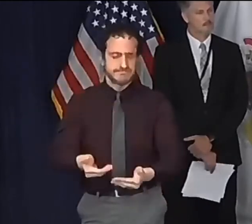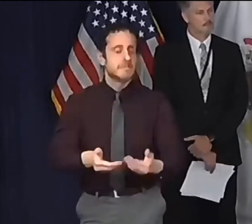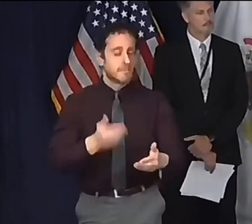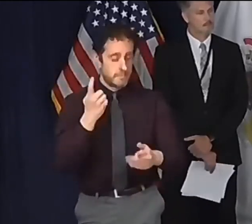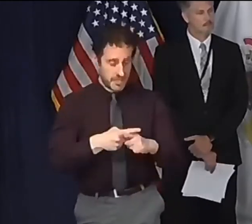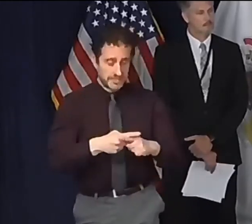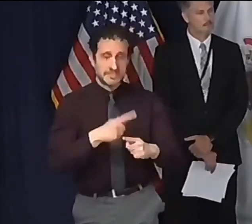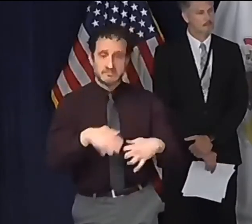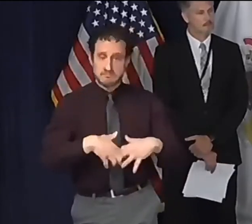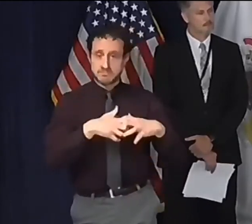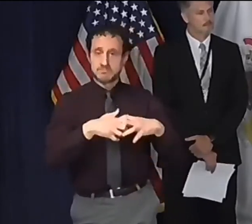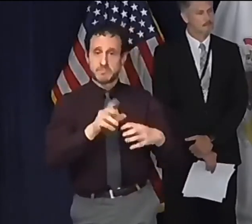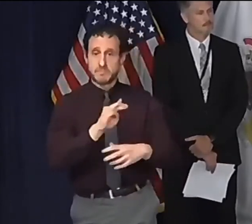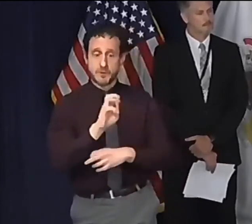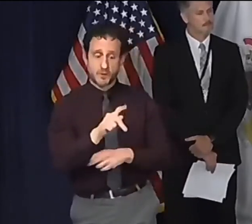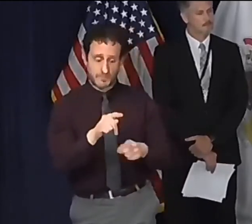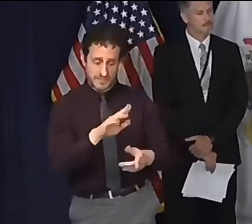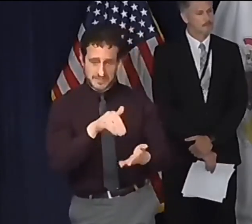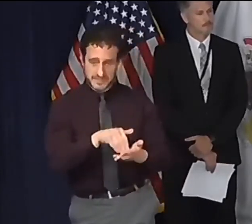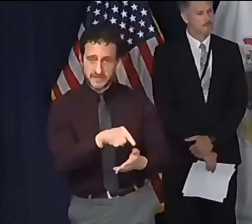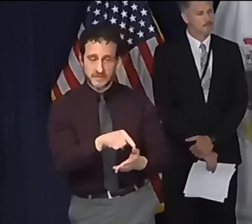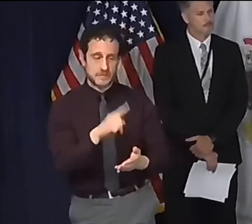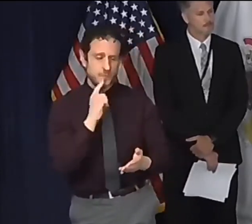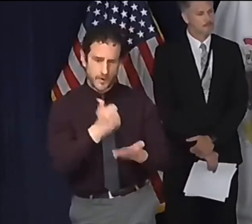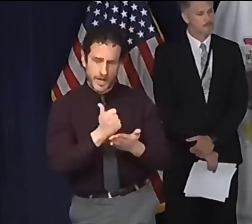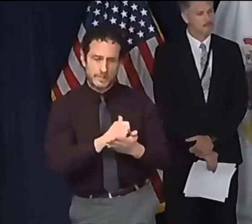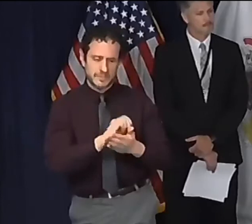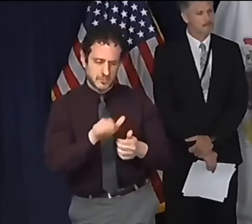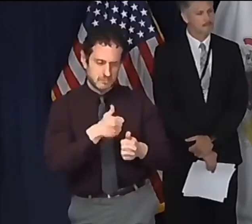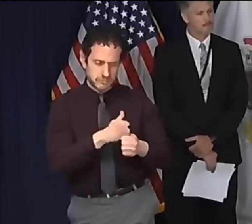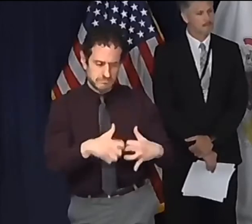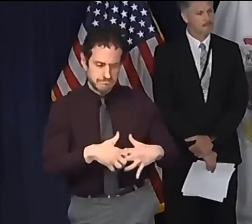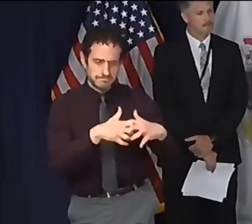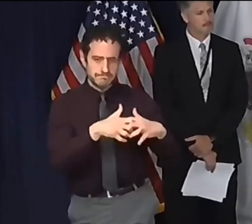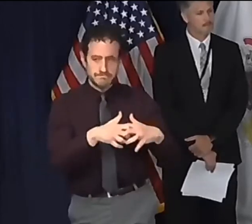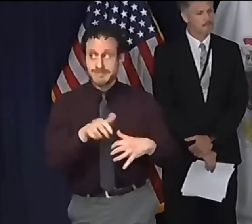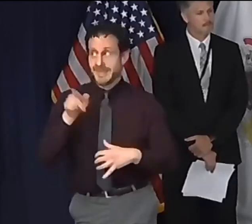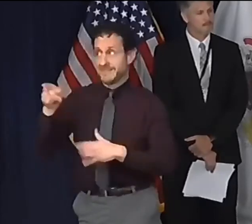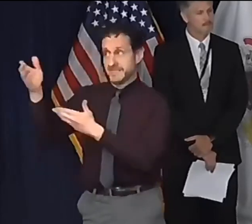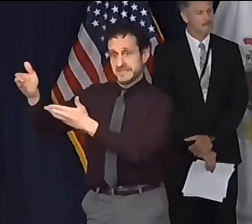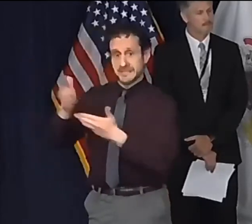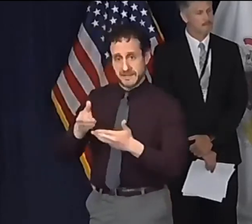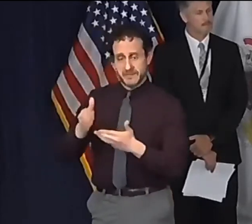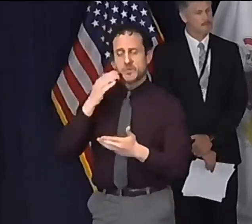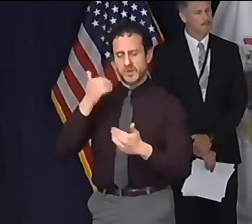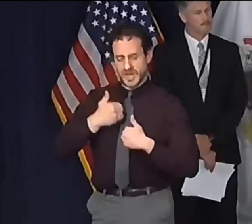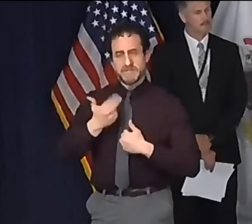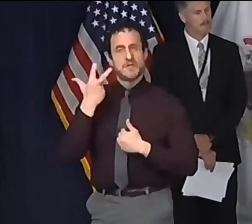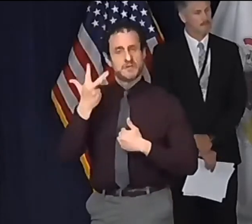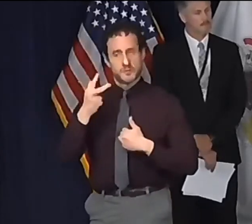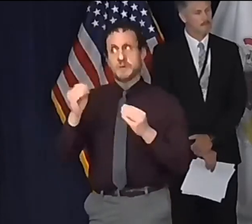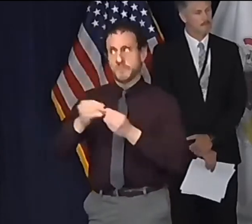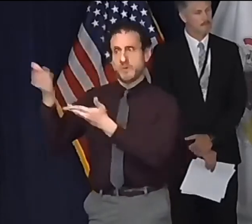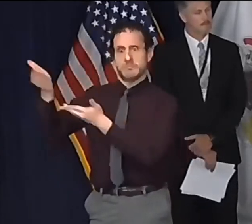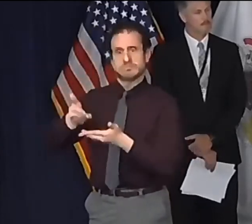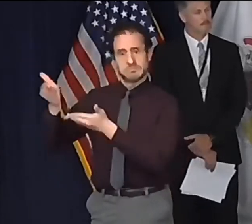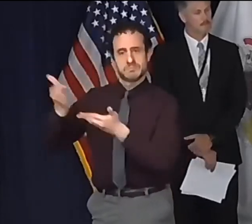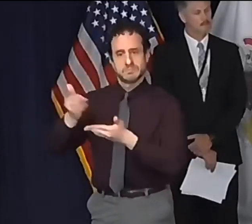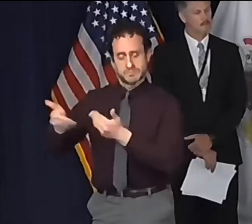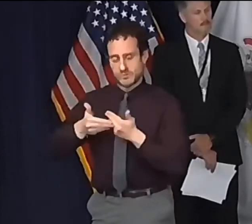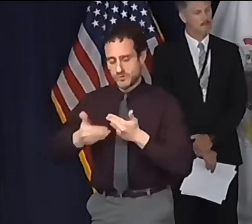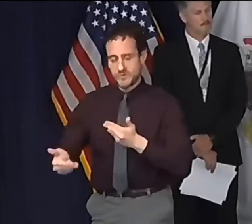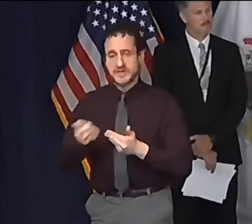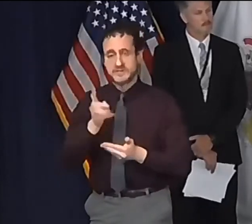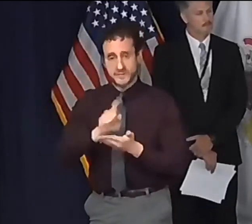facility. This will be the first of 3 deliveries over the next few weeks as the Army Corps of Engineers